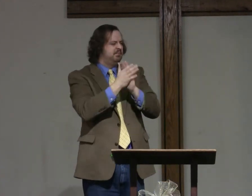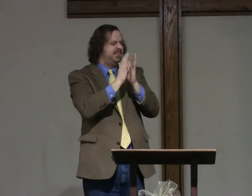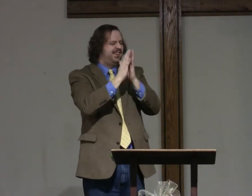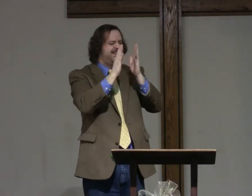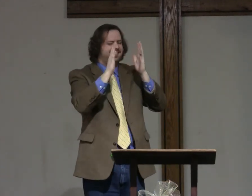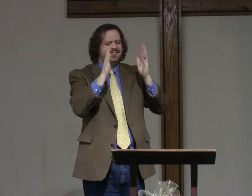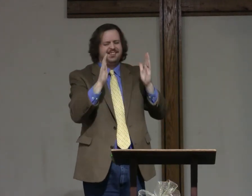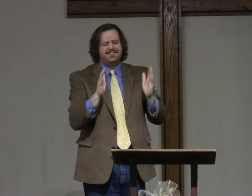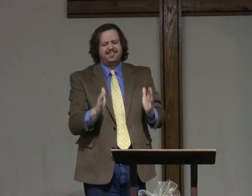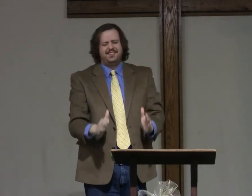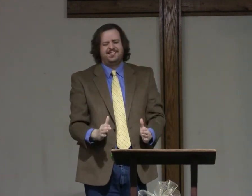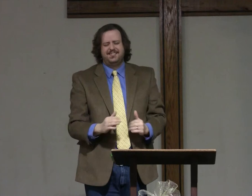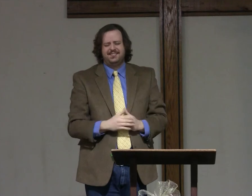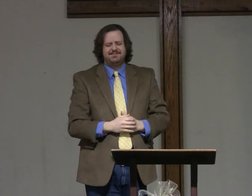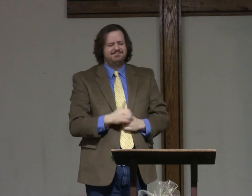Peace,